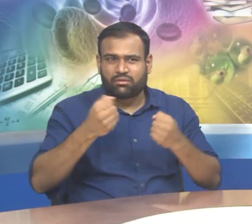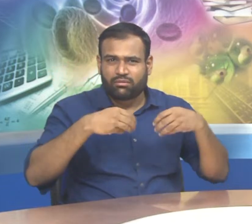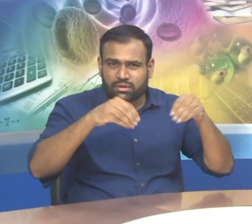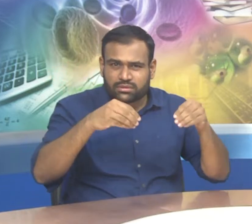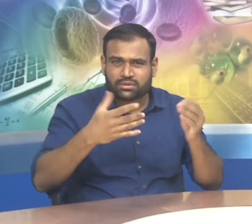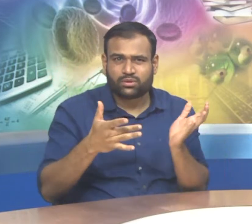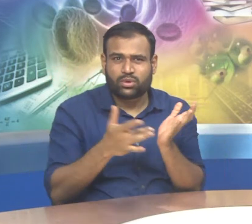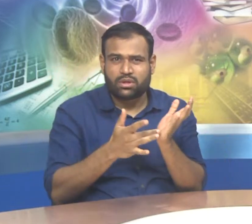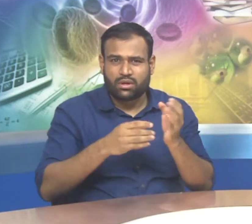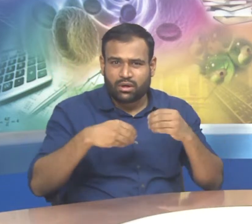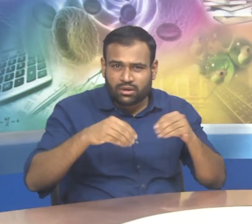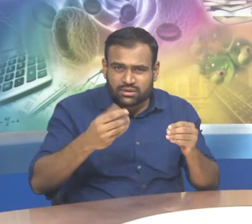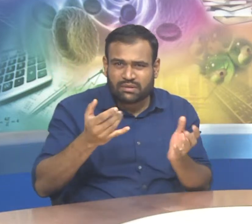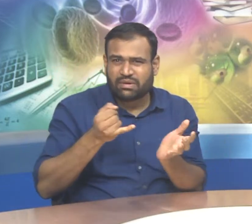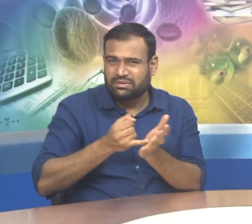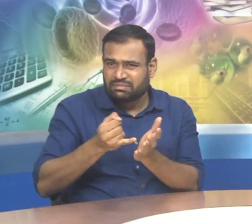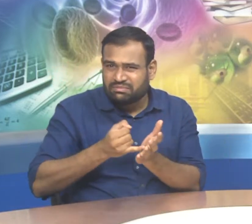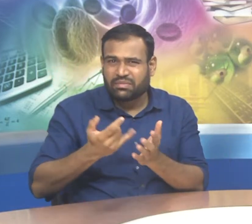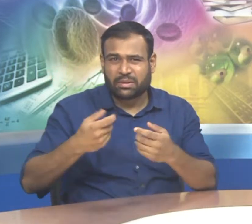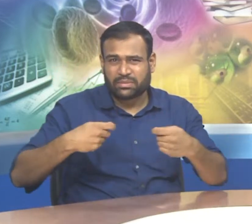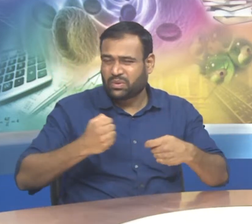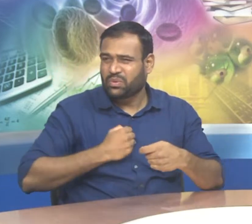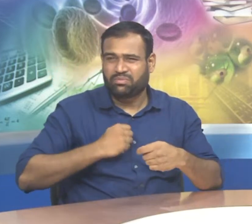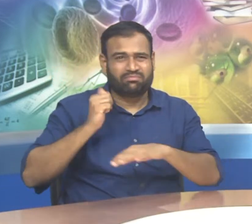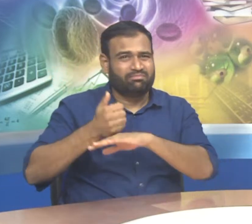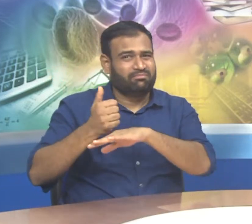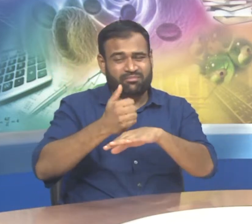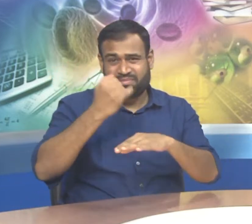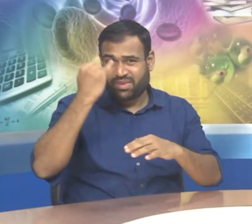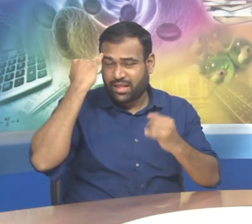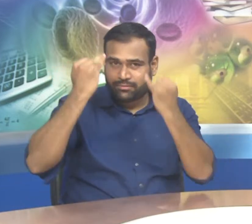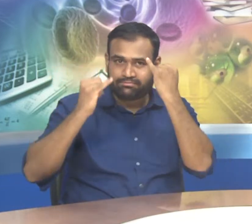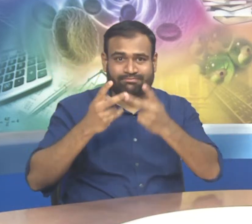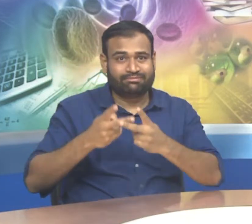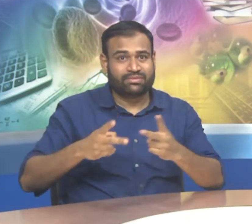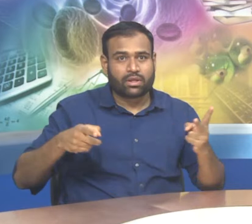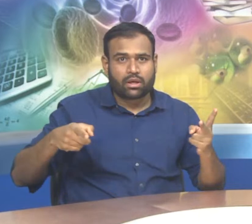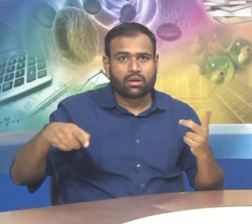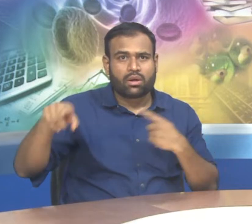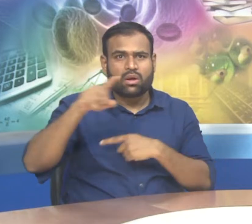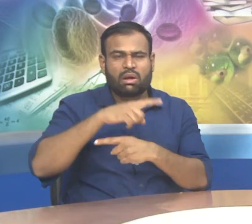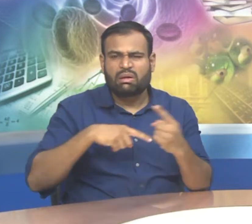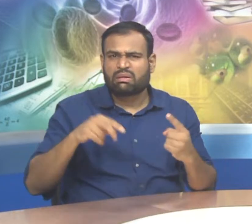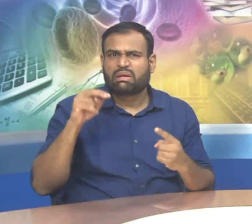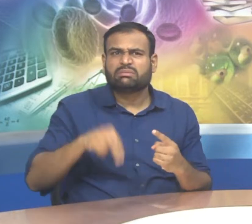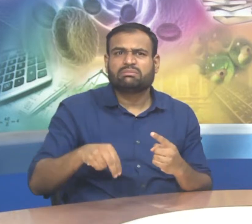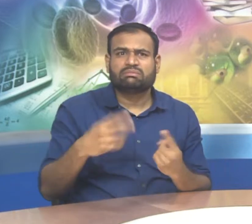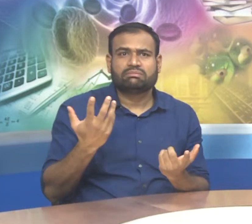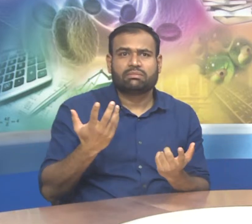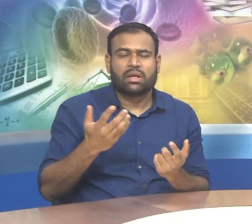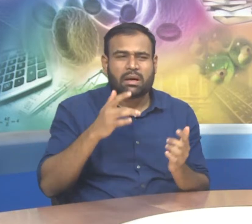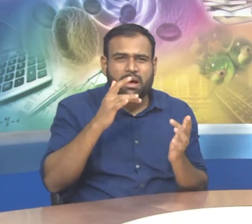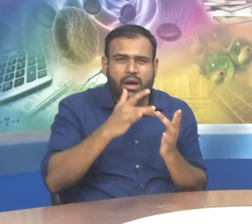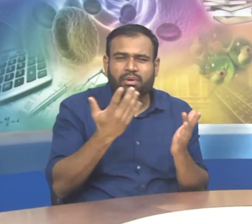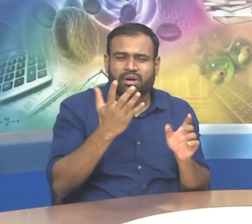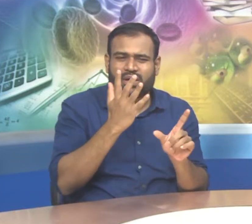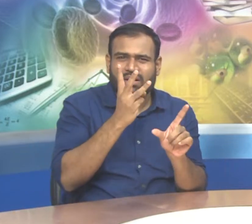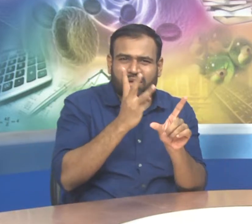Business often requires medium and sometimes long-term capital for purchase